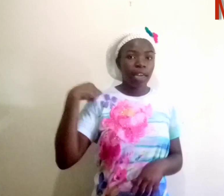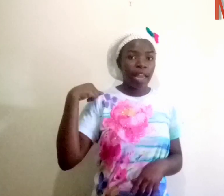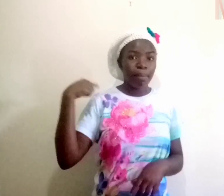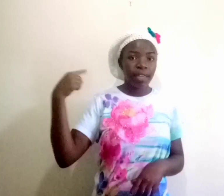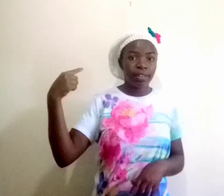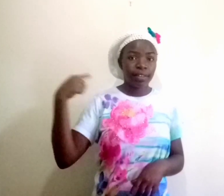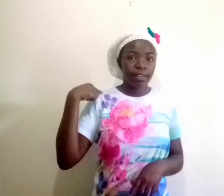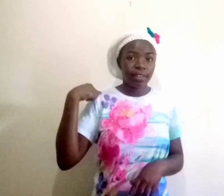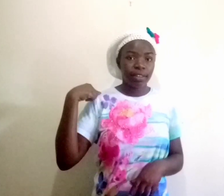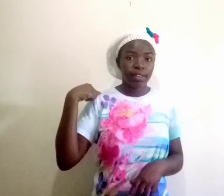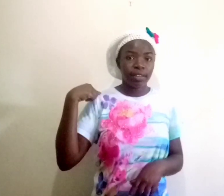Numbers.